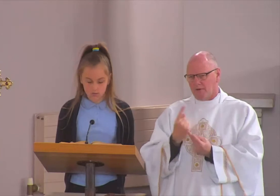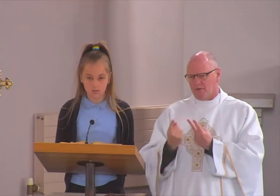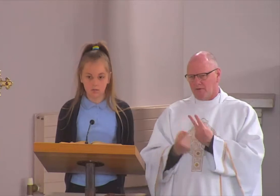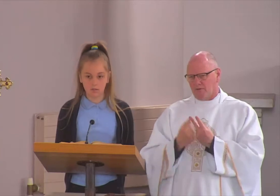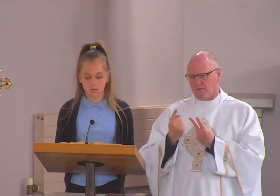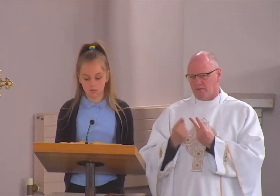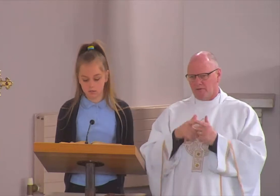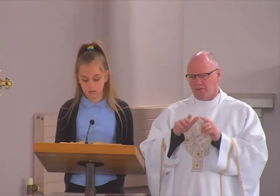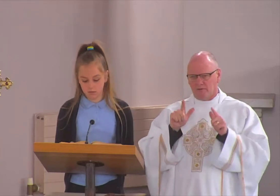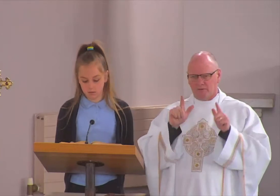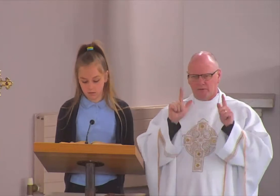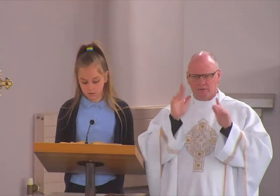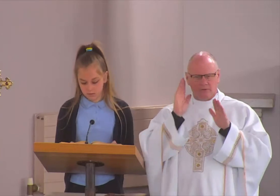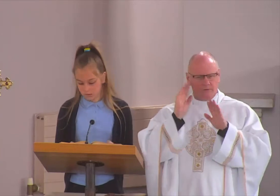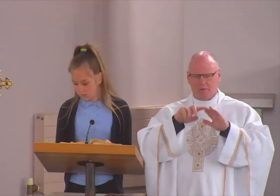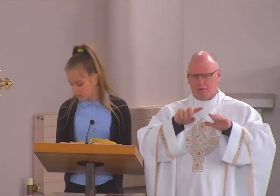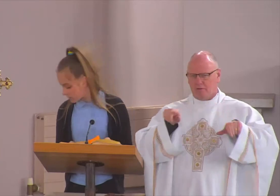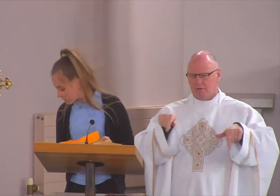us.